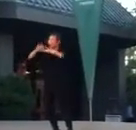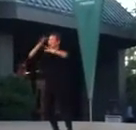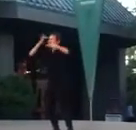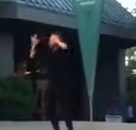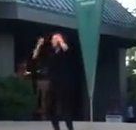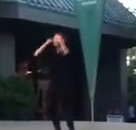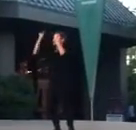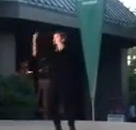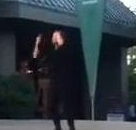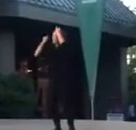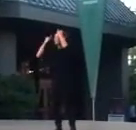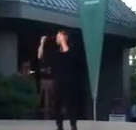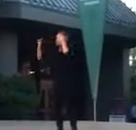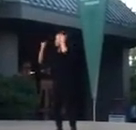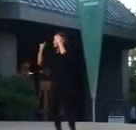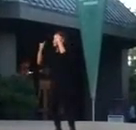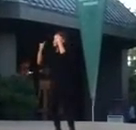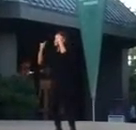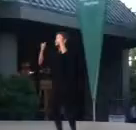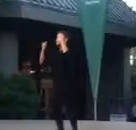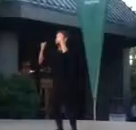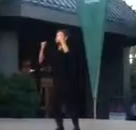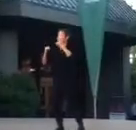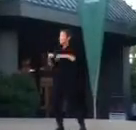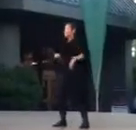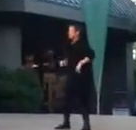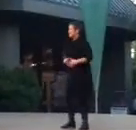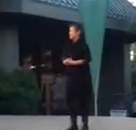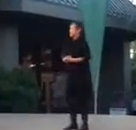so sharp, telling stories, very imaginative.